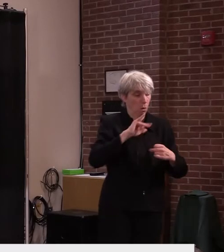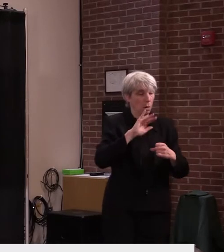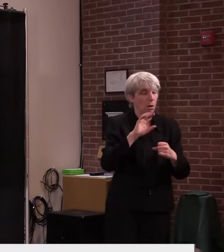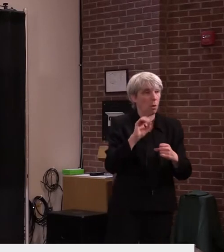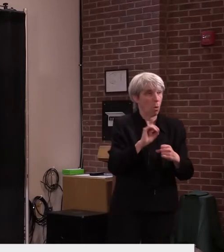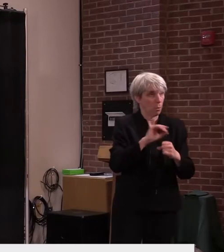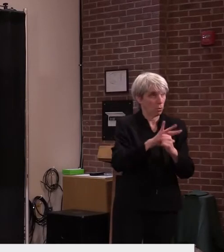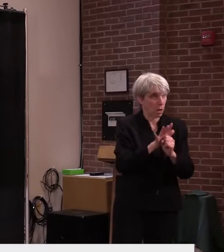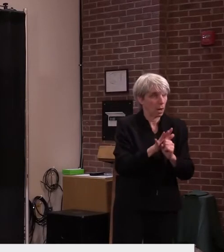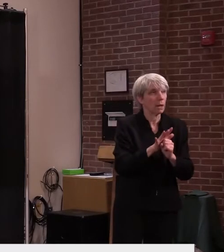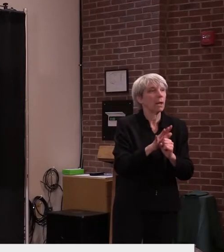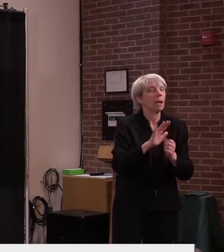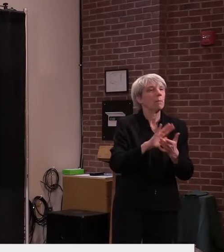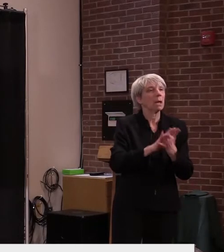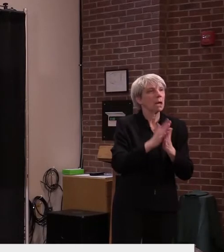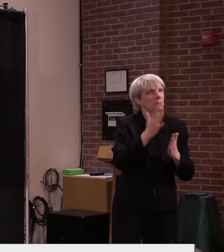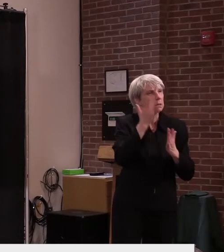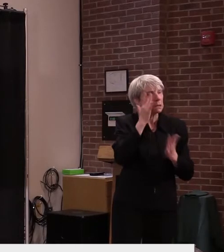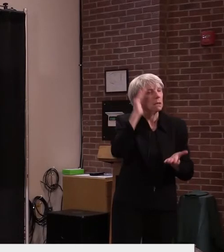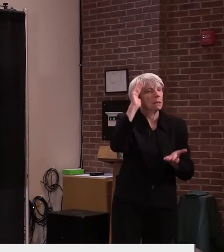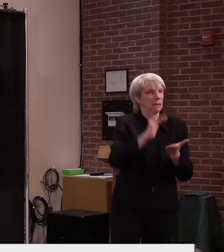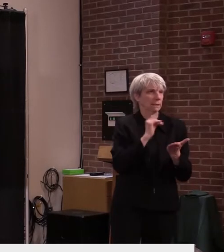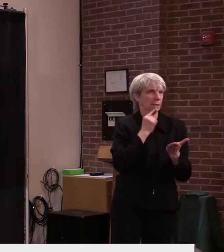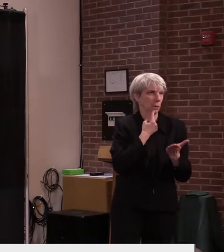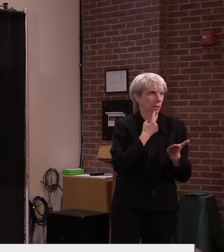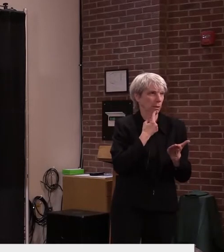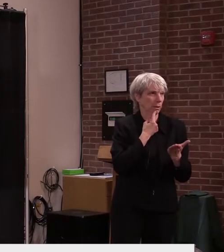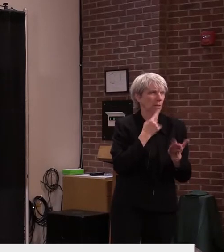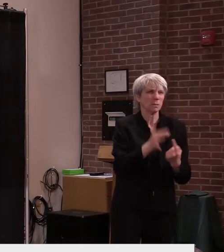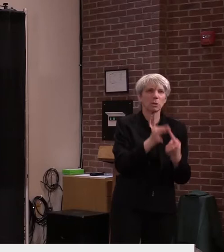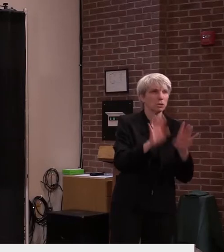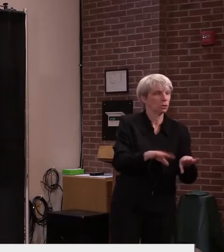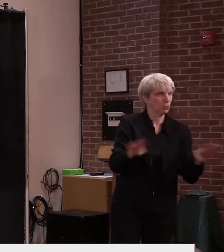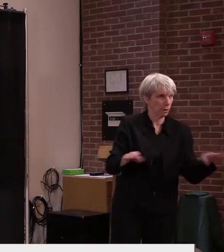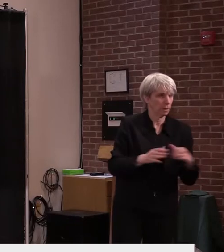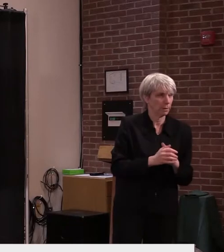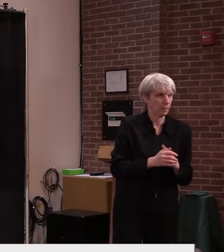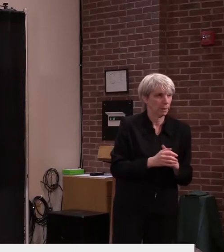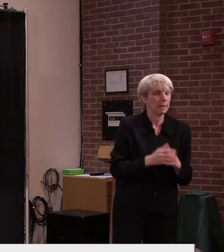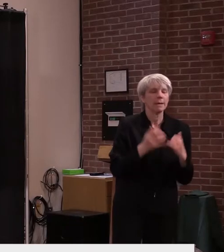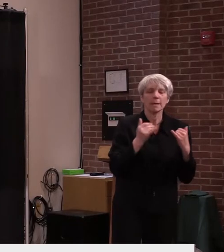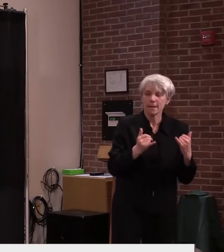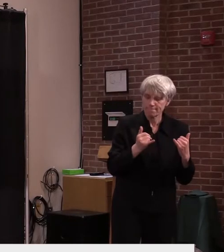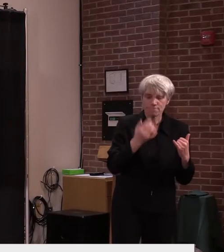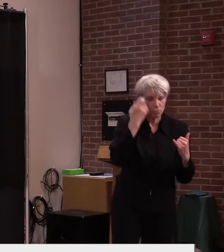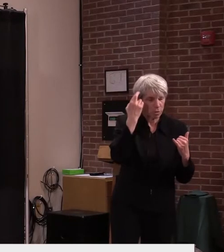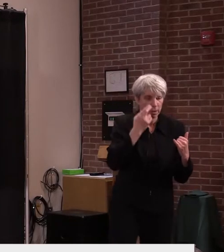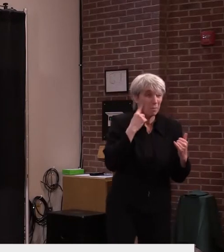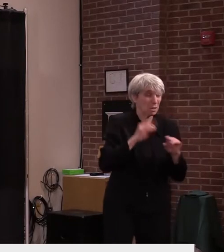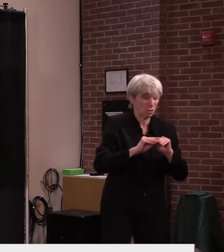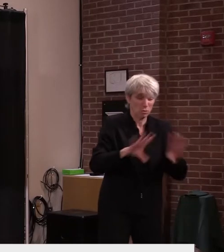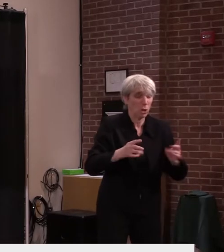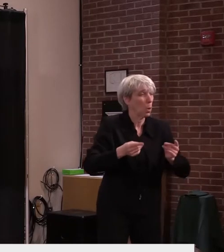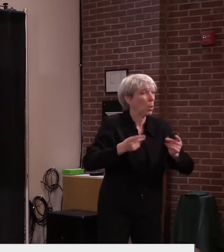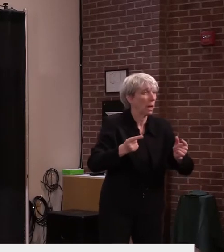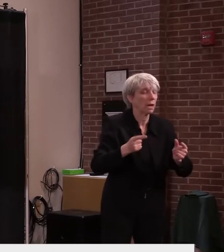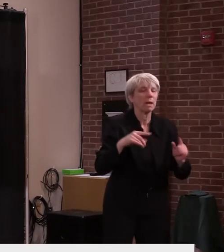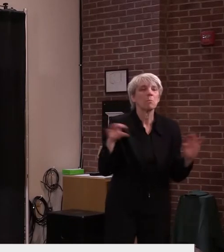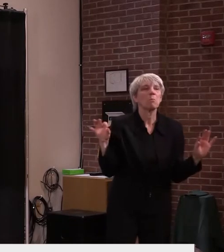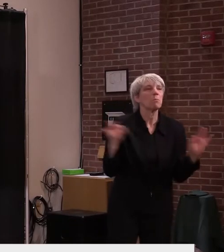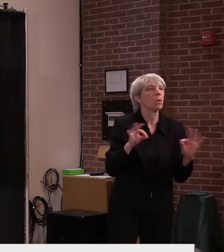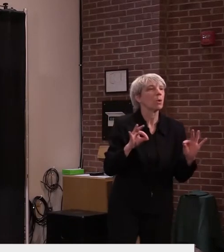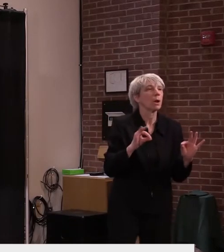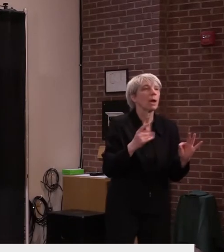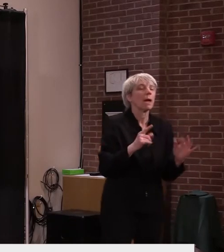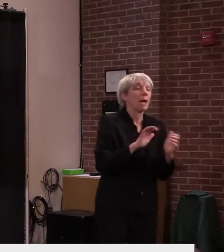contact tracing for schools to be more expansive in who gets notified when there is a case, so we can move faster